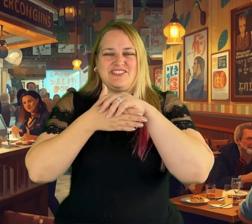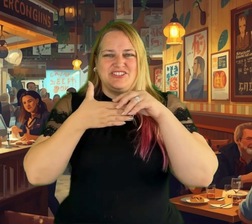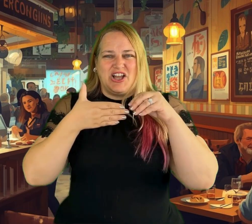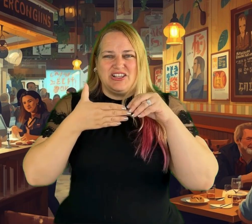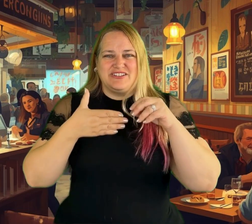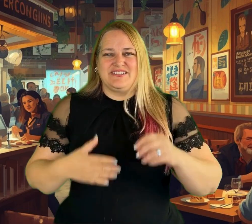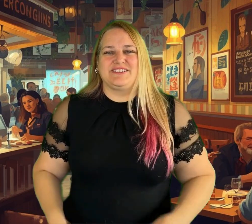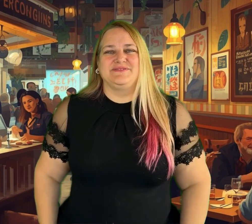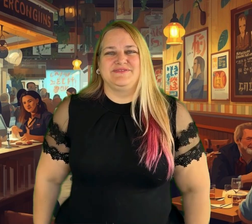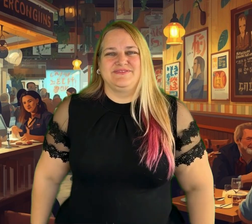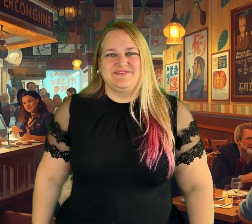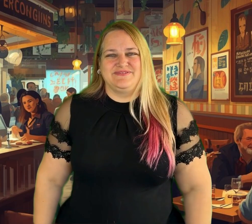$25.